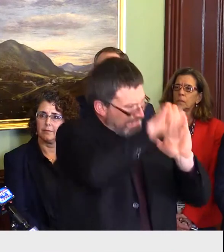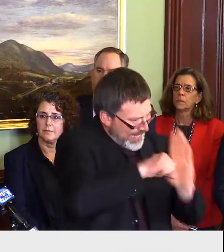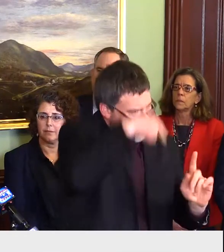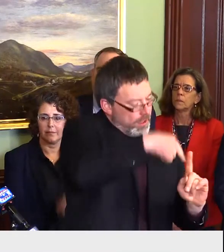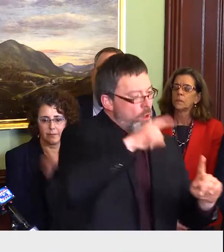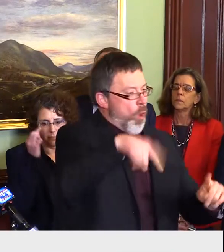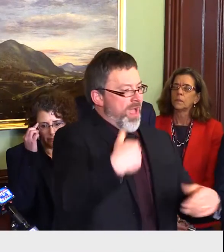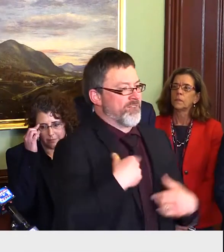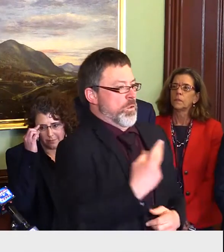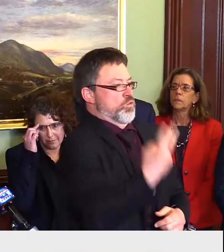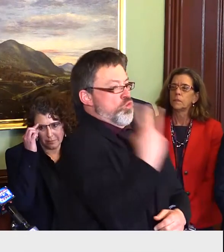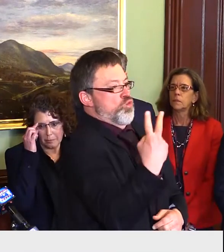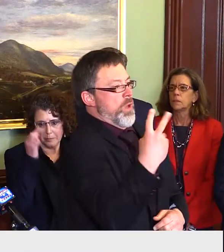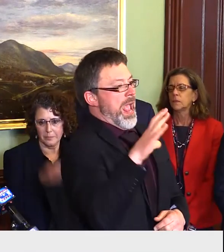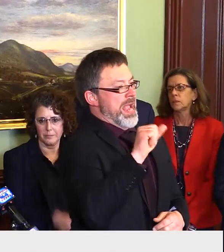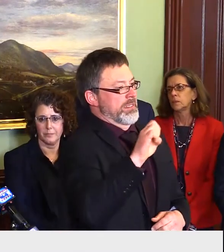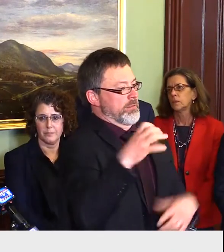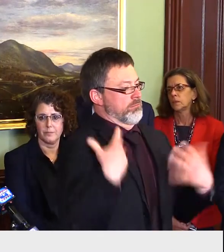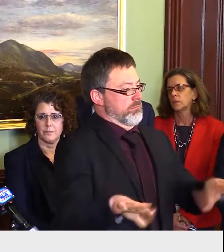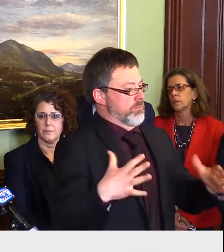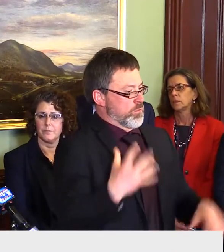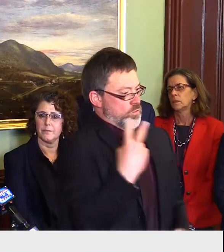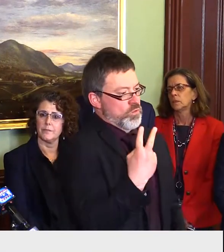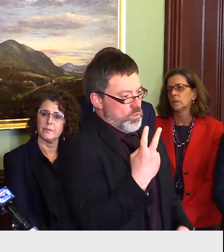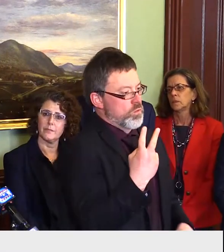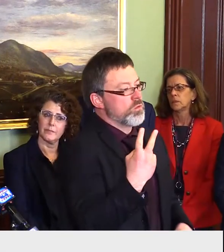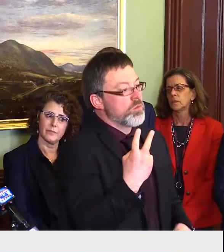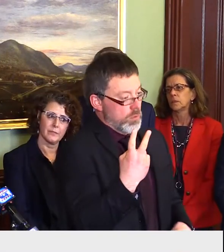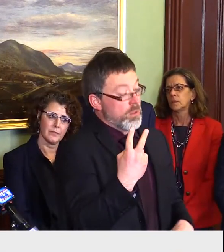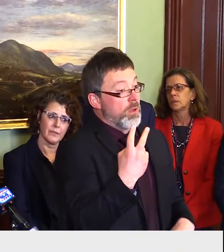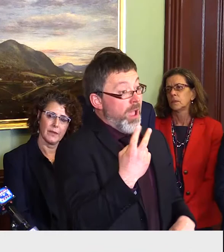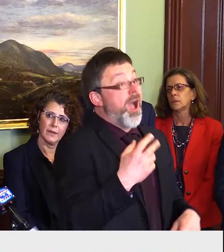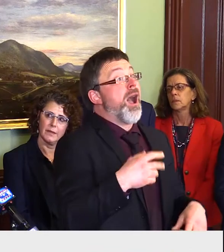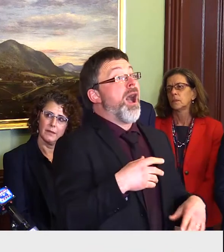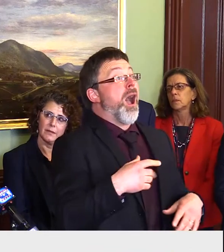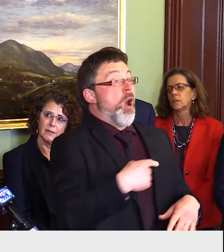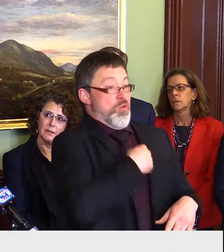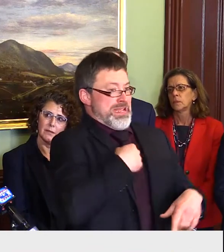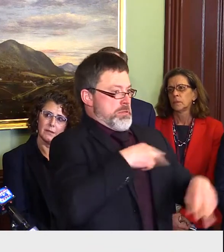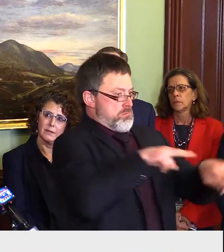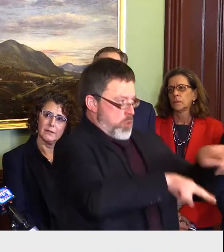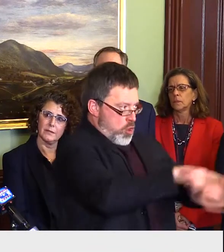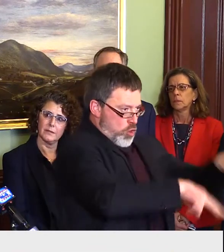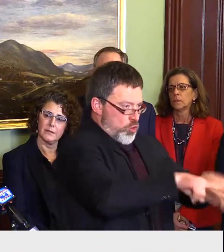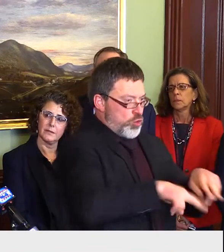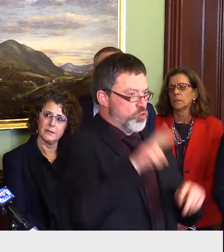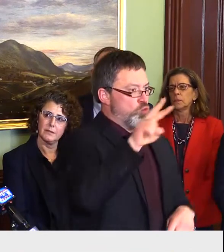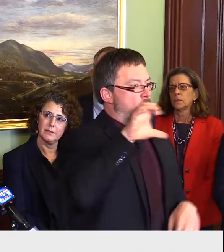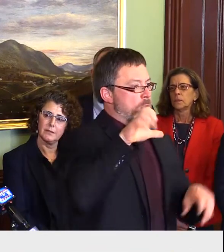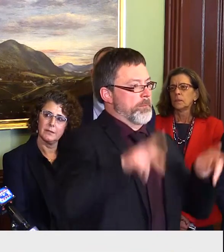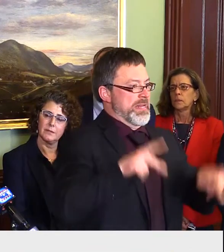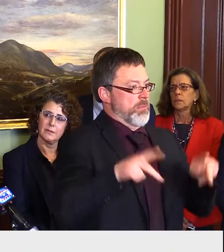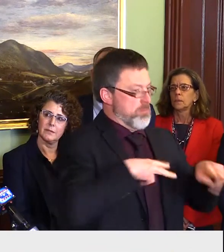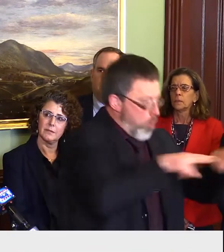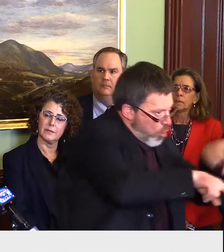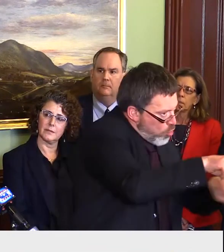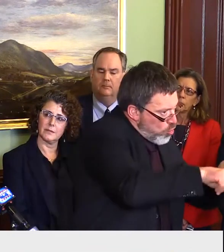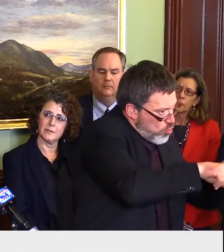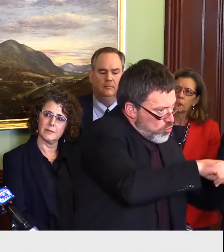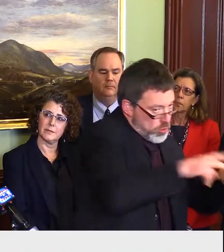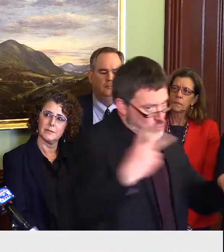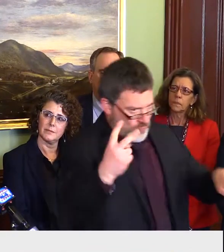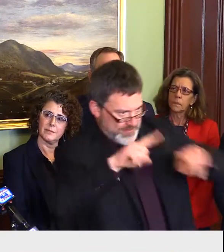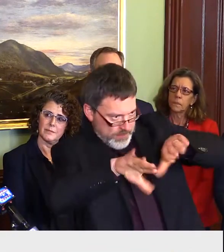Vermonters, a number that is going to increase significantly related to our second case, and to the fact